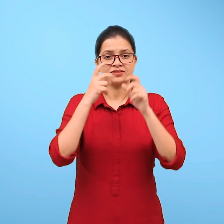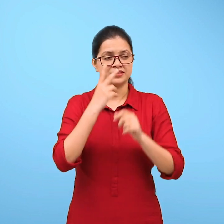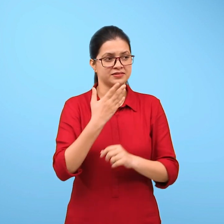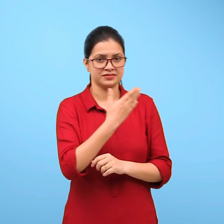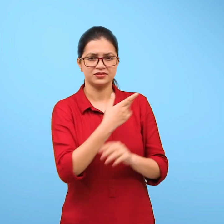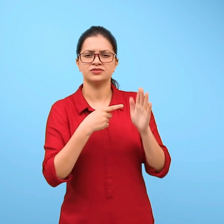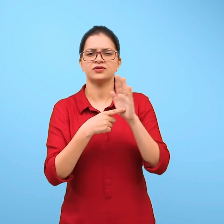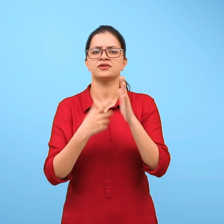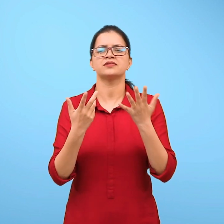Figure 8.9.